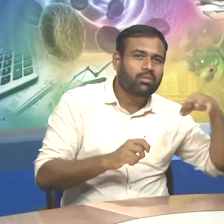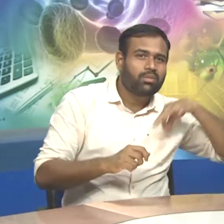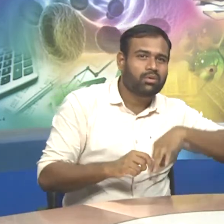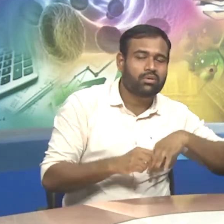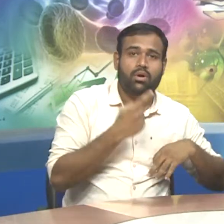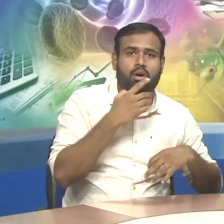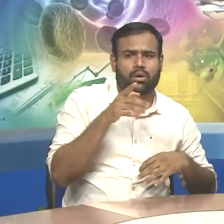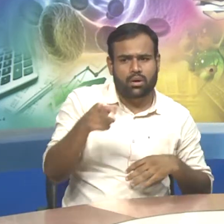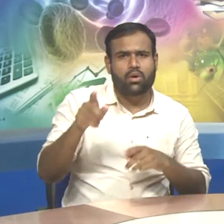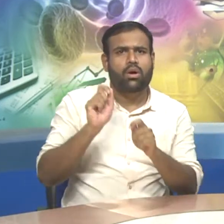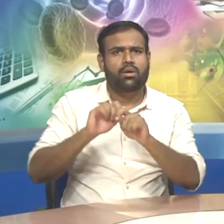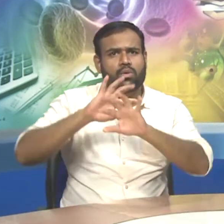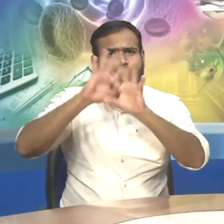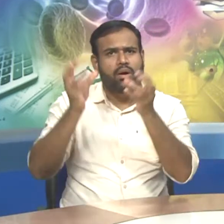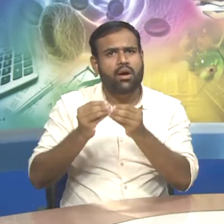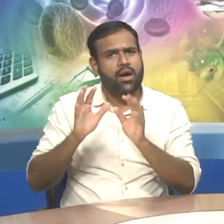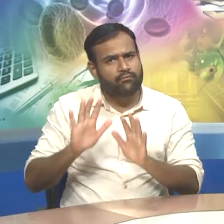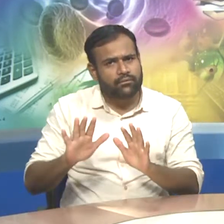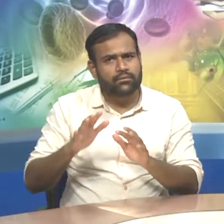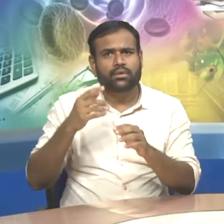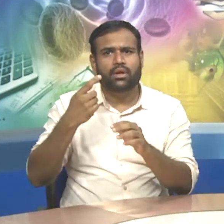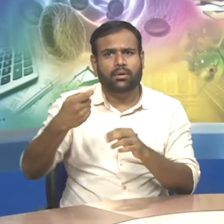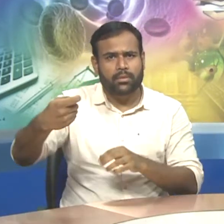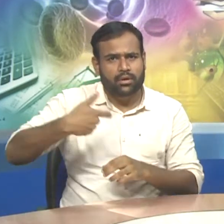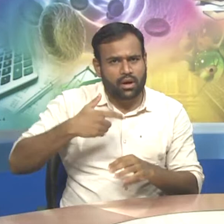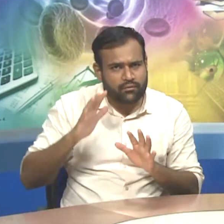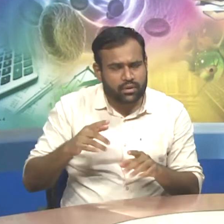financial gain or advantage or benefit.